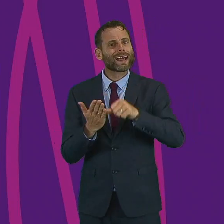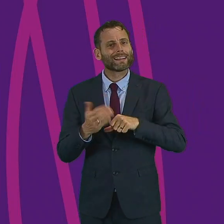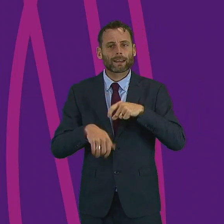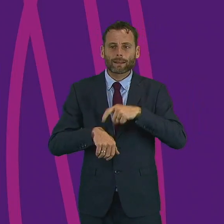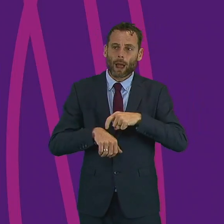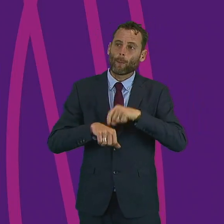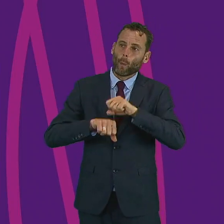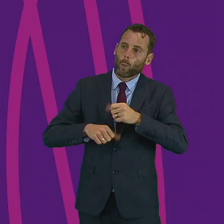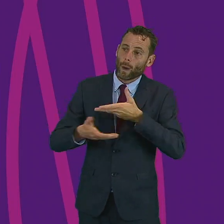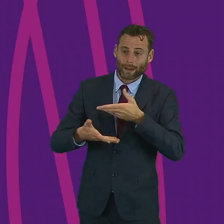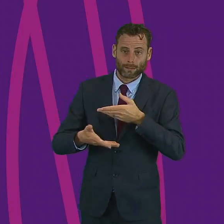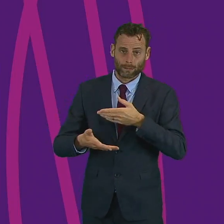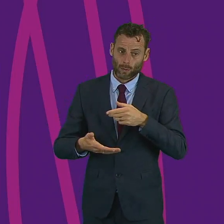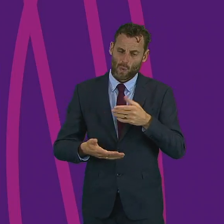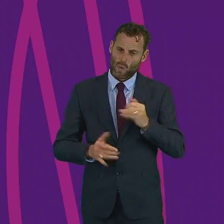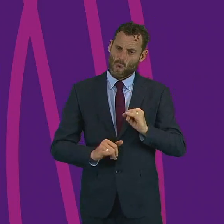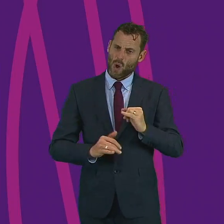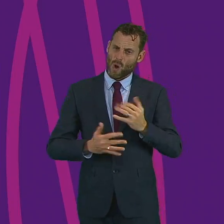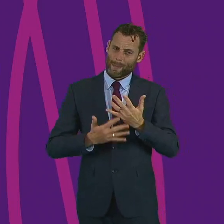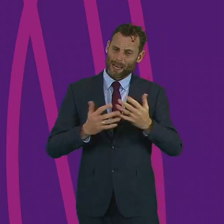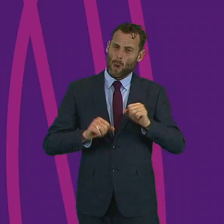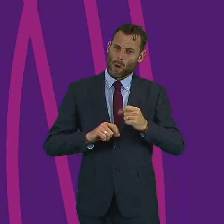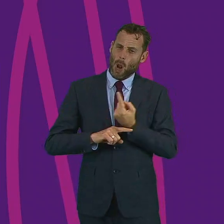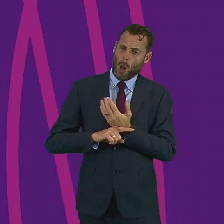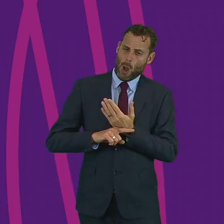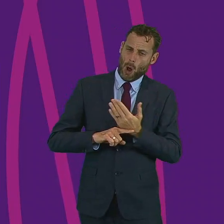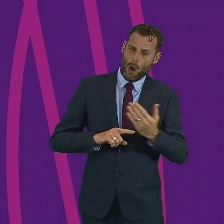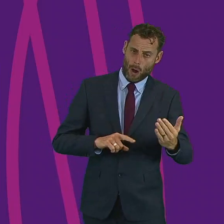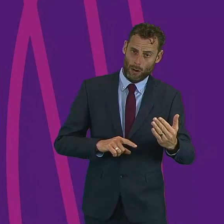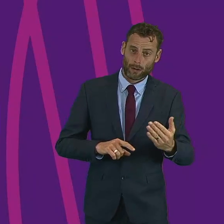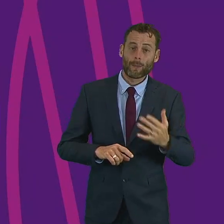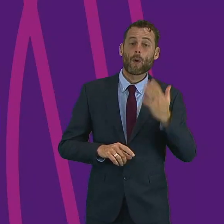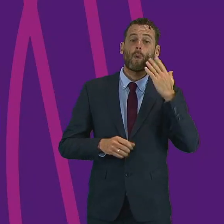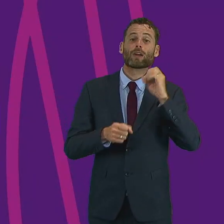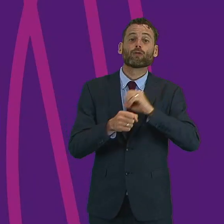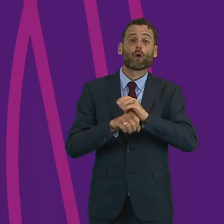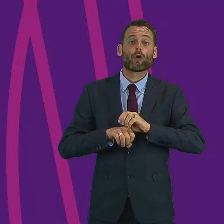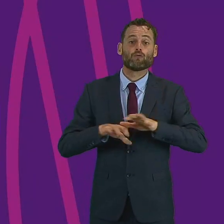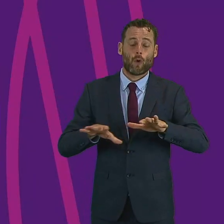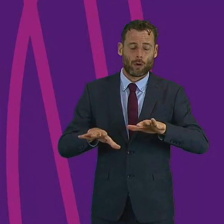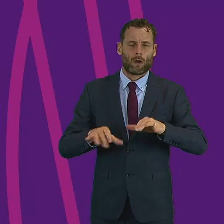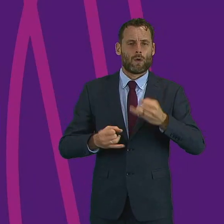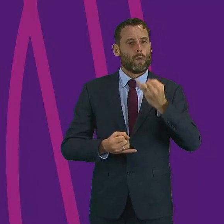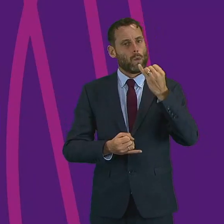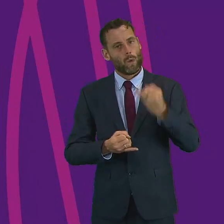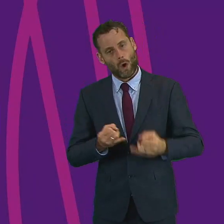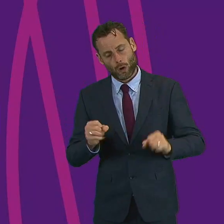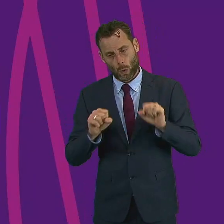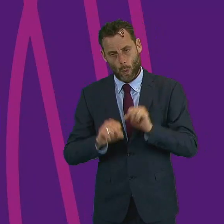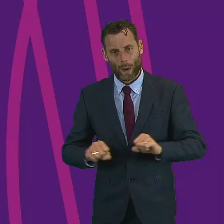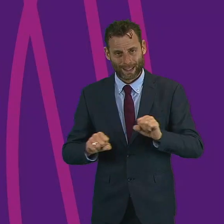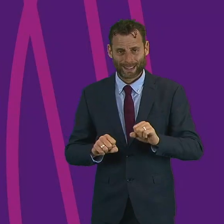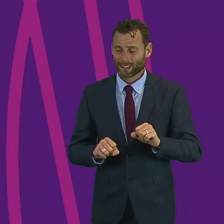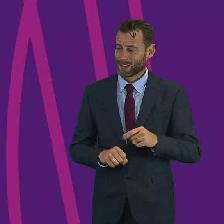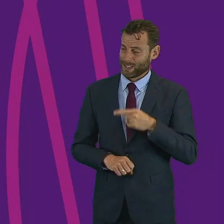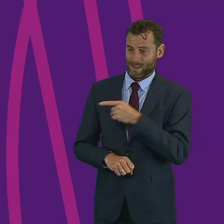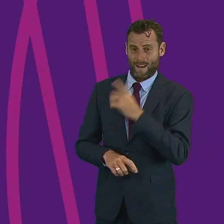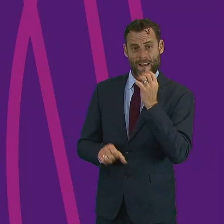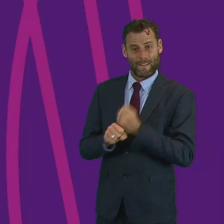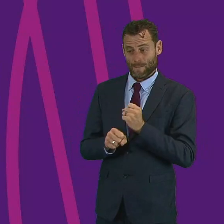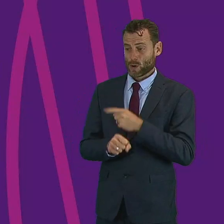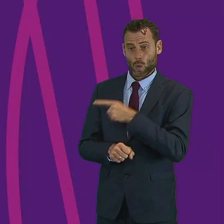politics, wants to see that happen at this moment in time. So we've always said we are open to discussions about the nature of